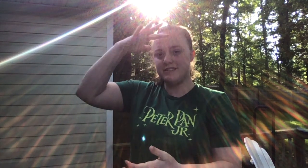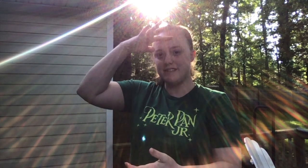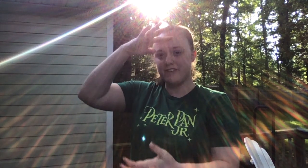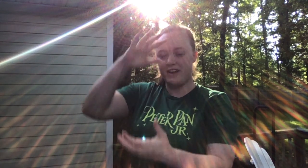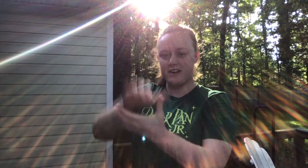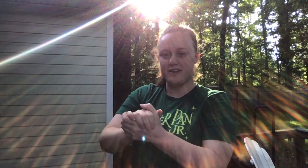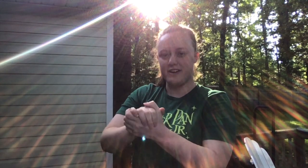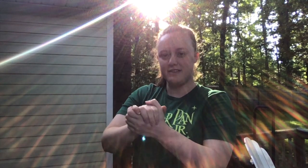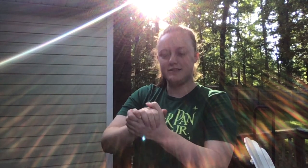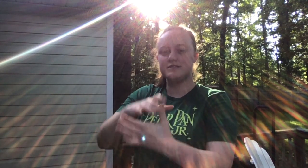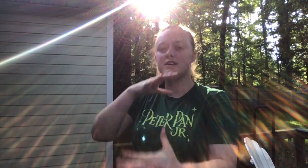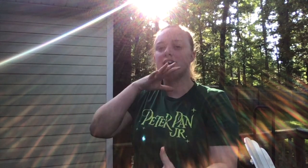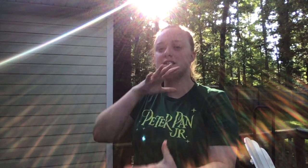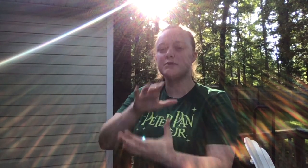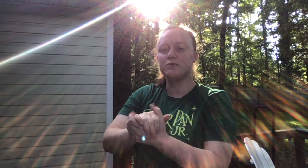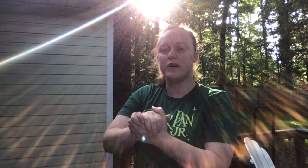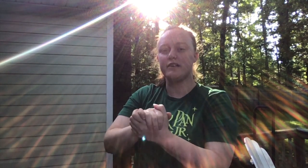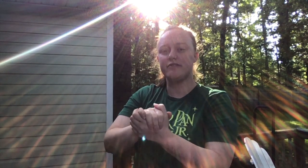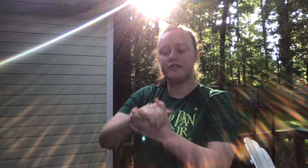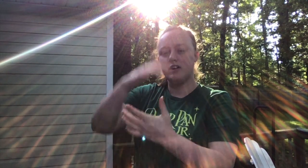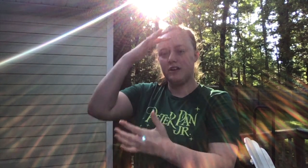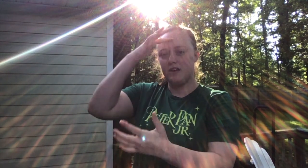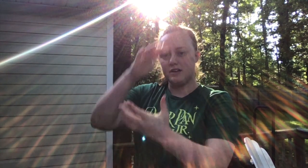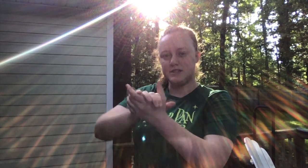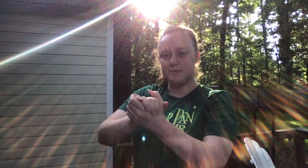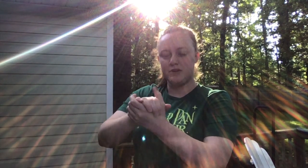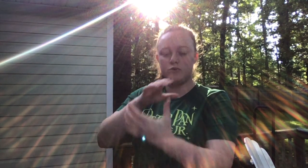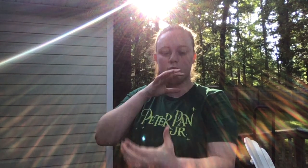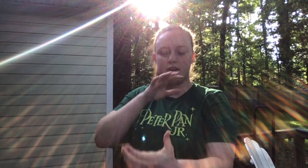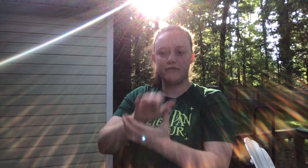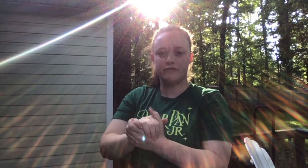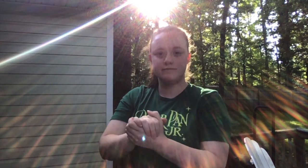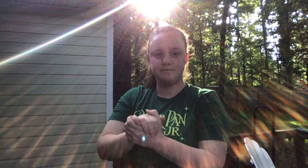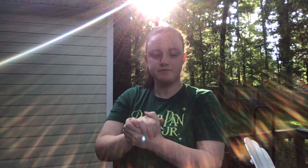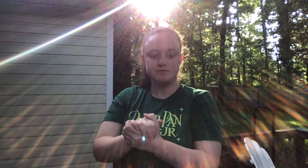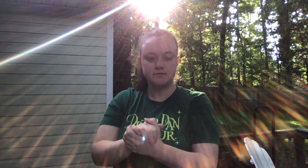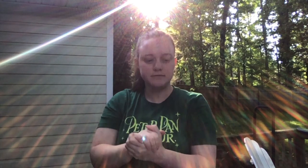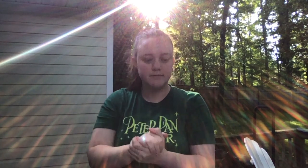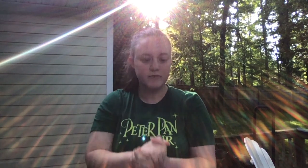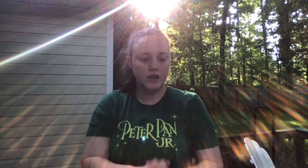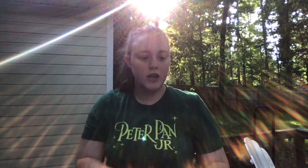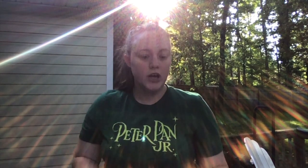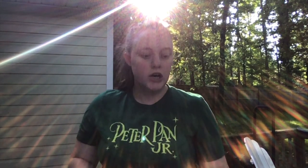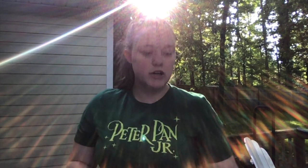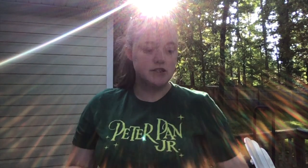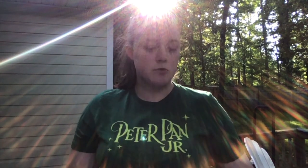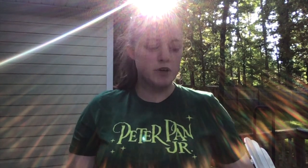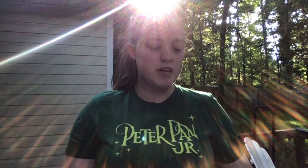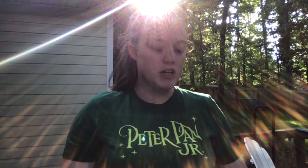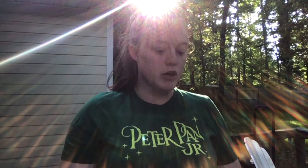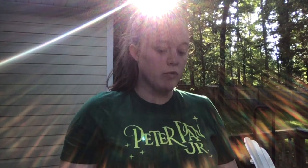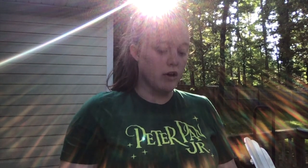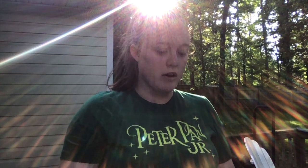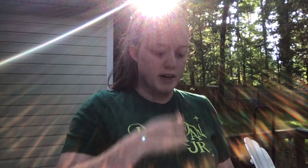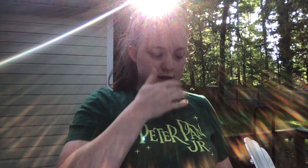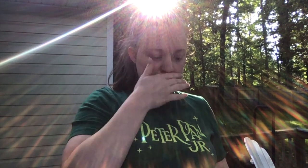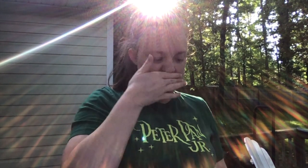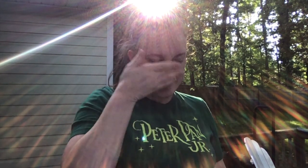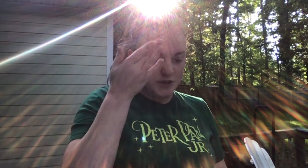different areas. Husband, wife. Husband, wife. All right, so we're going to go on